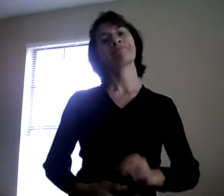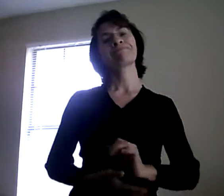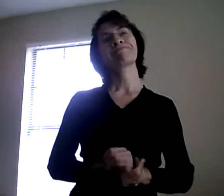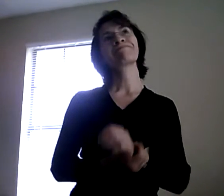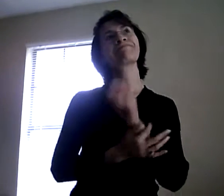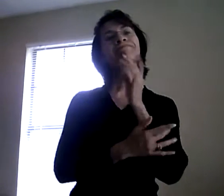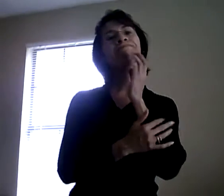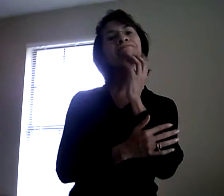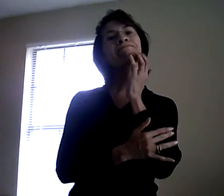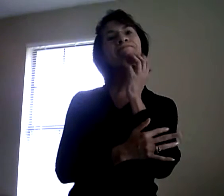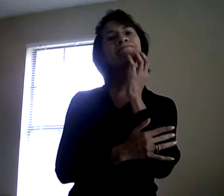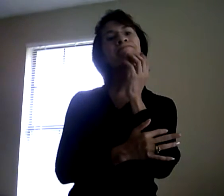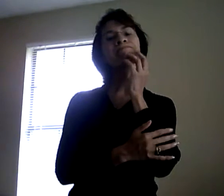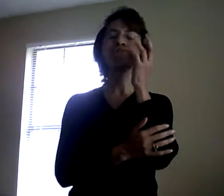well, let's see.